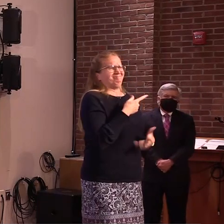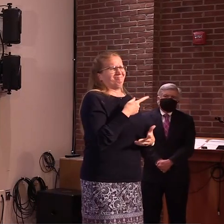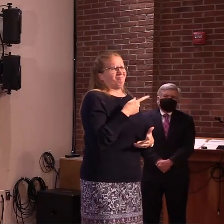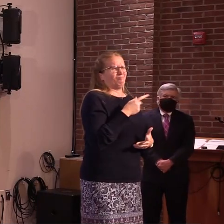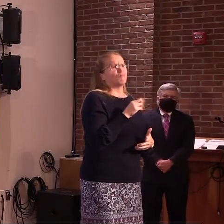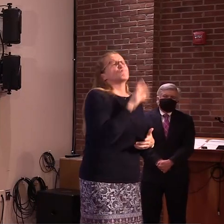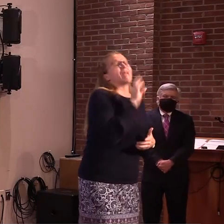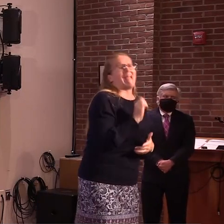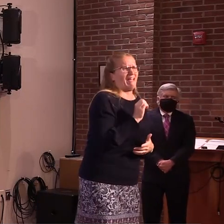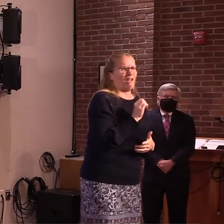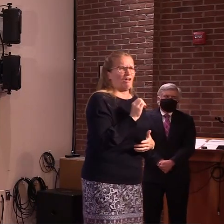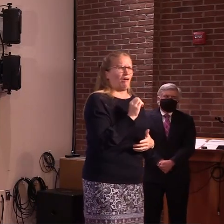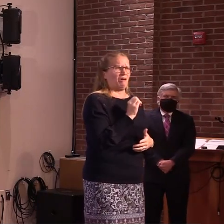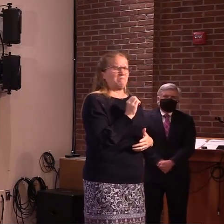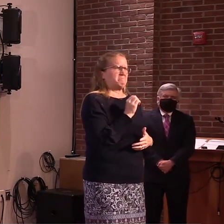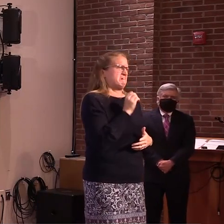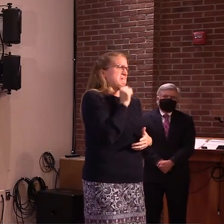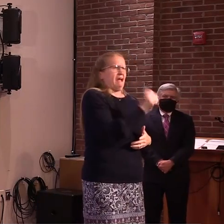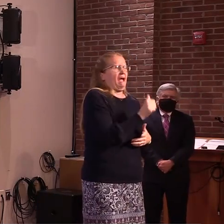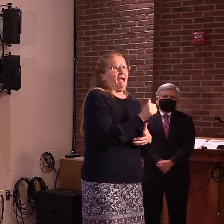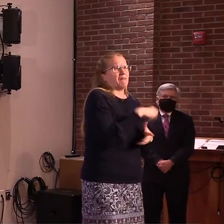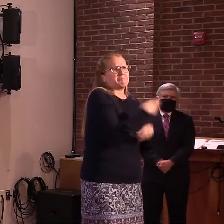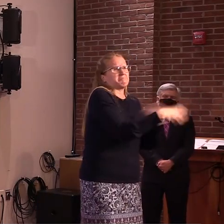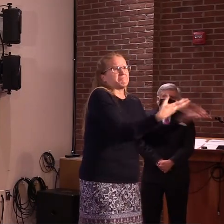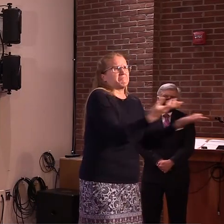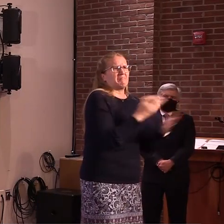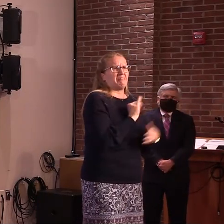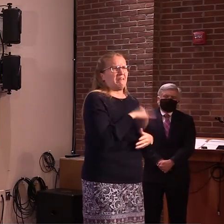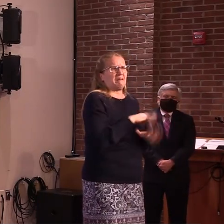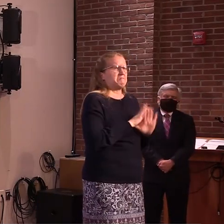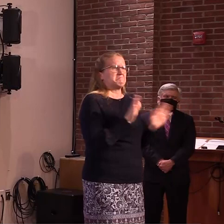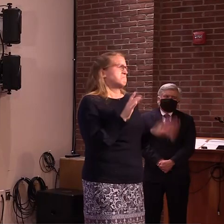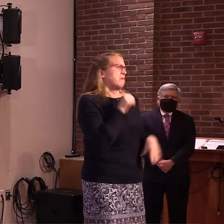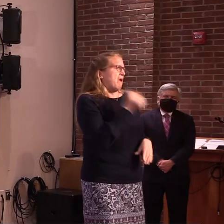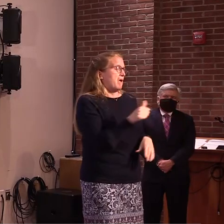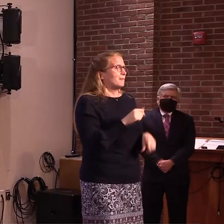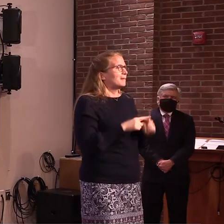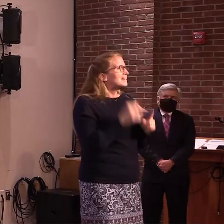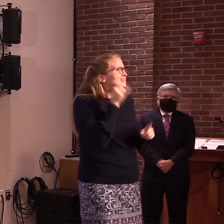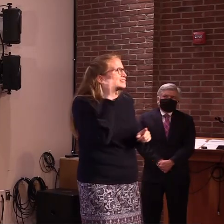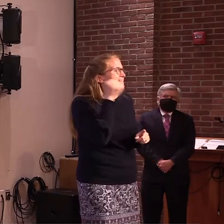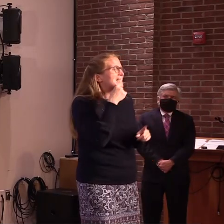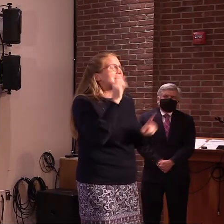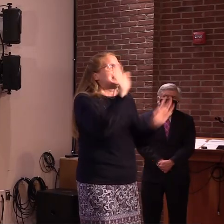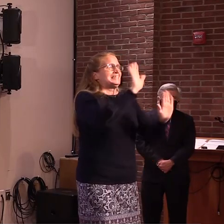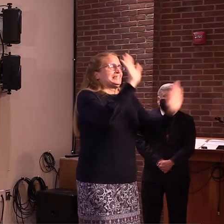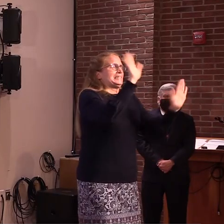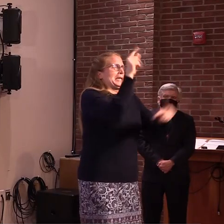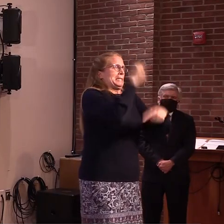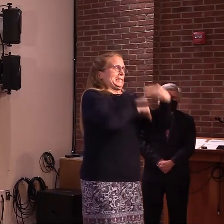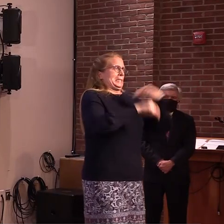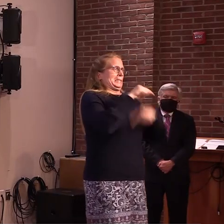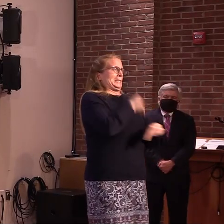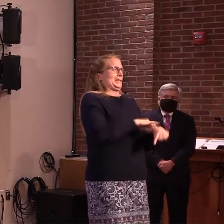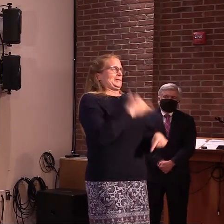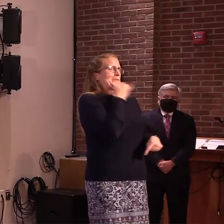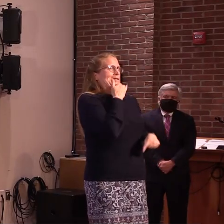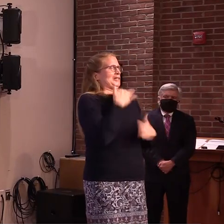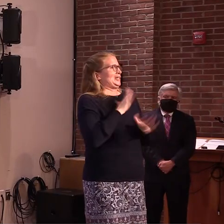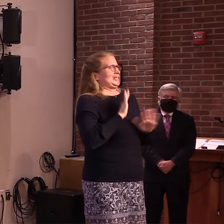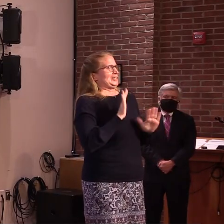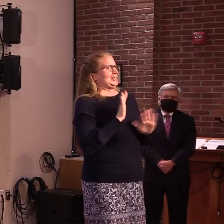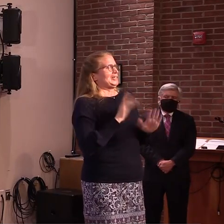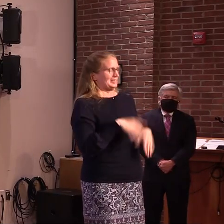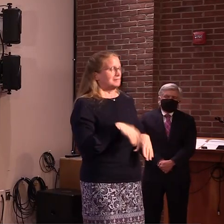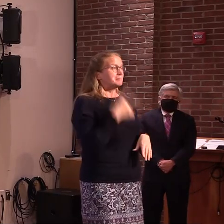and said they didn't really know how often it occurred. This came really after many in the public health world